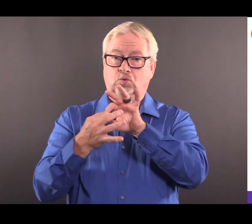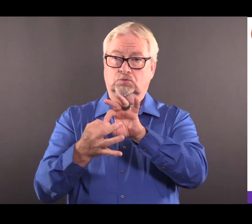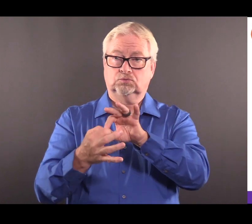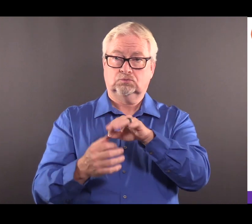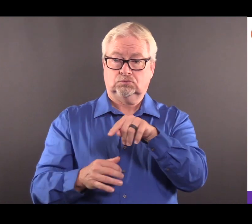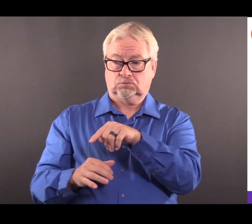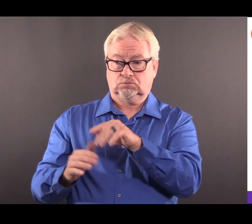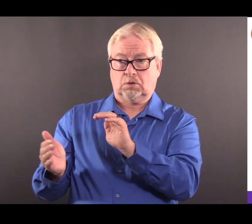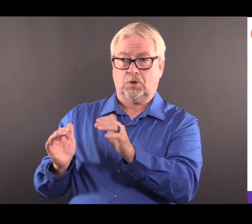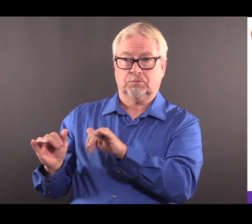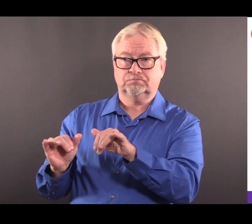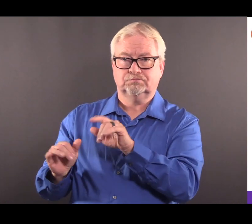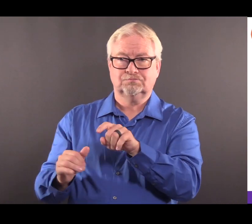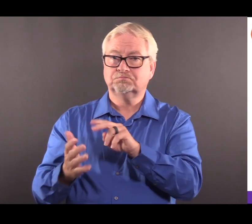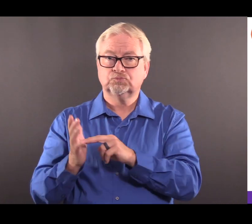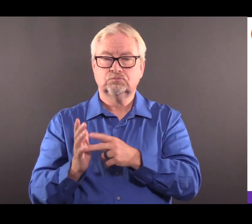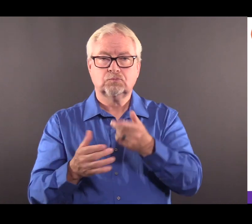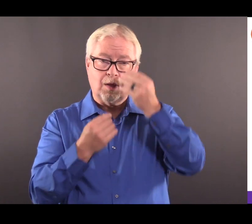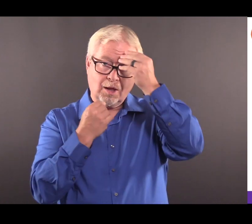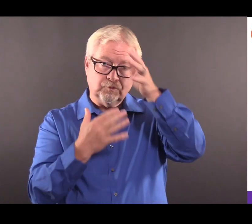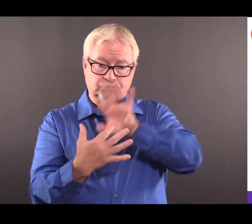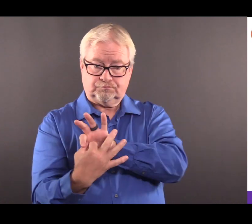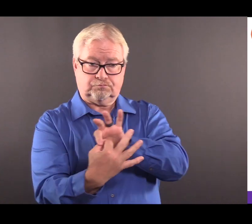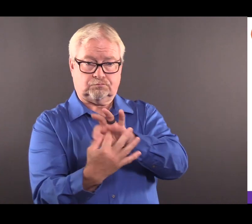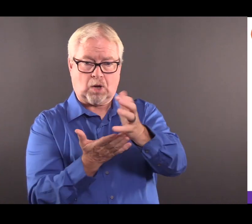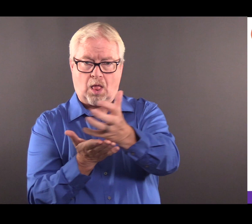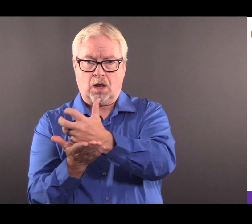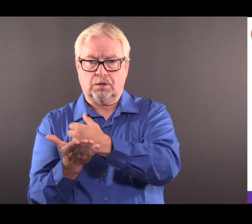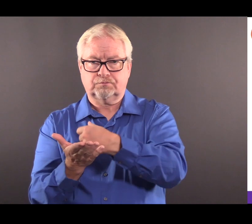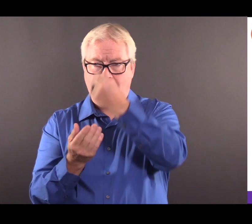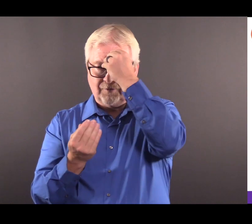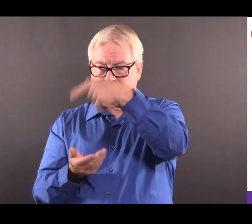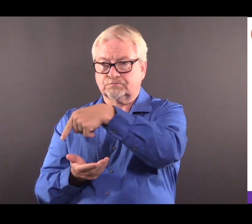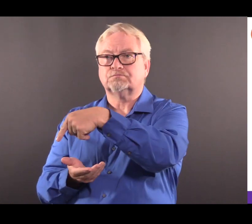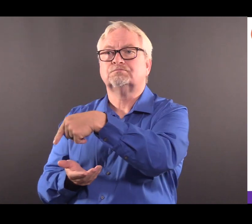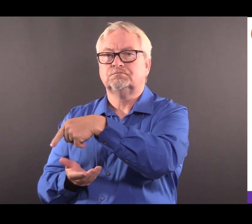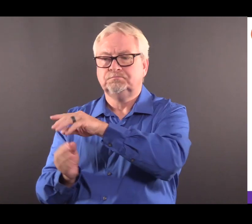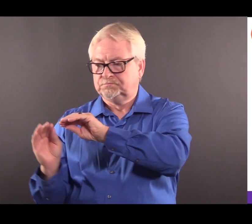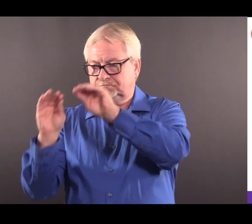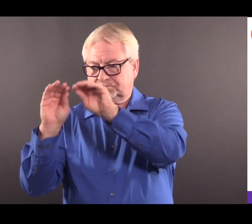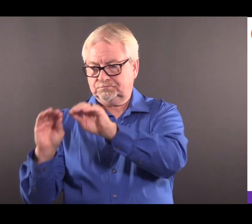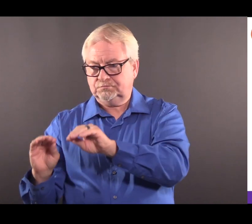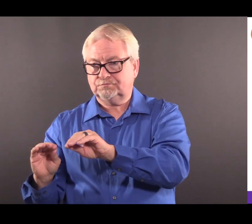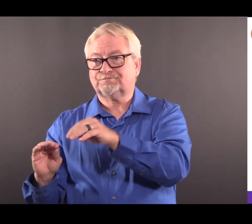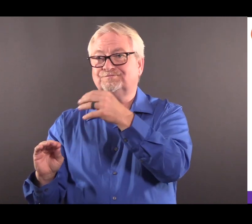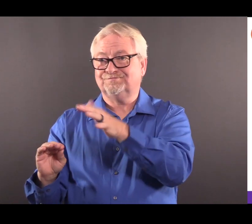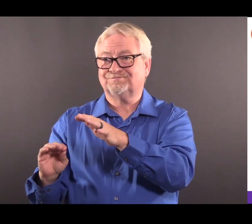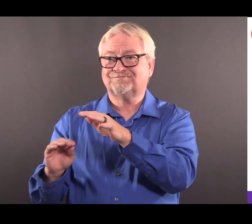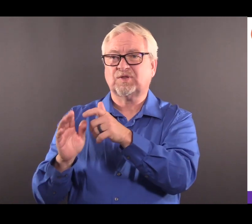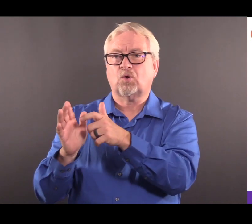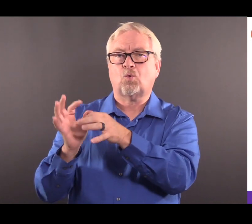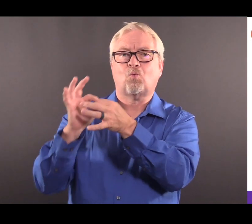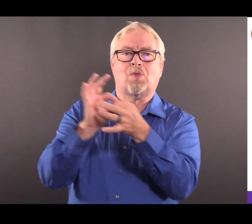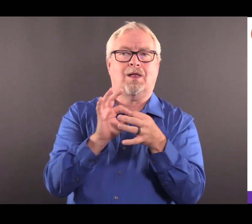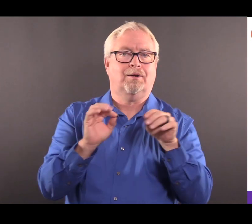A relational database is defined as a collection of information that organizes data